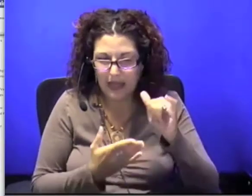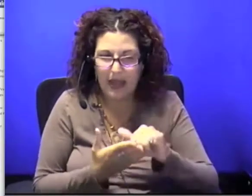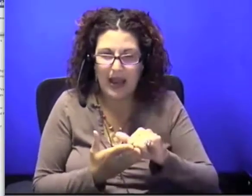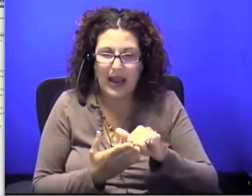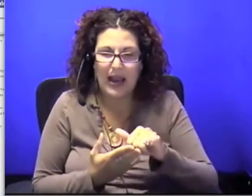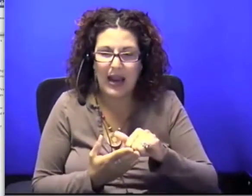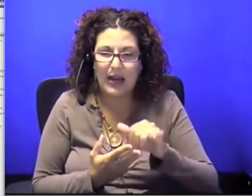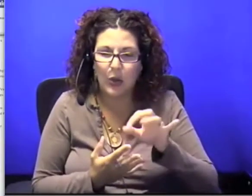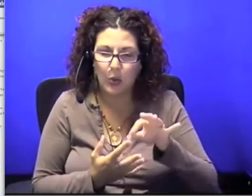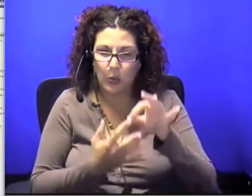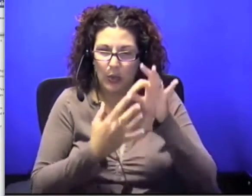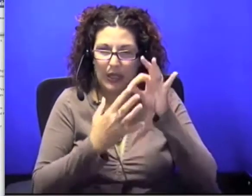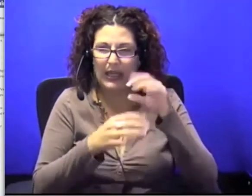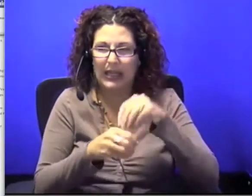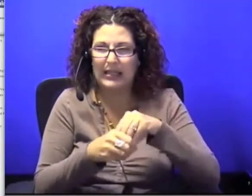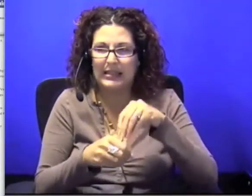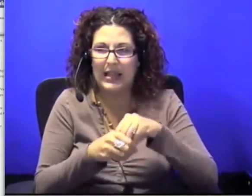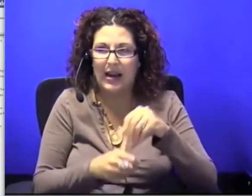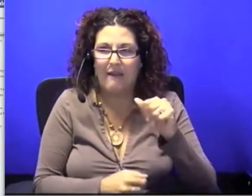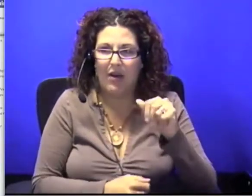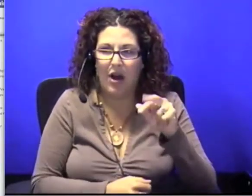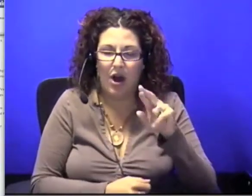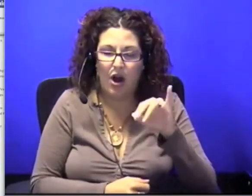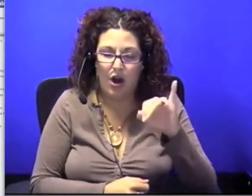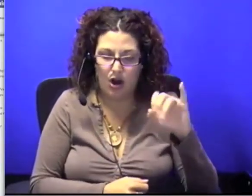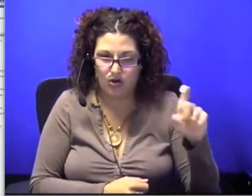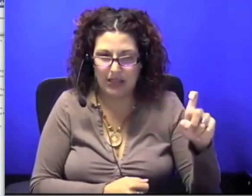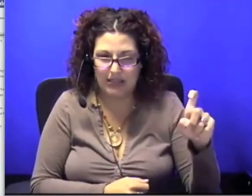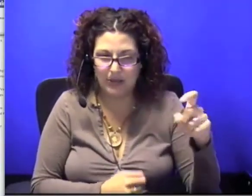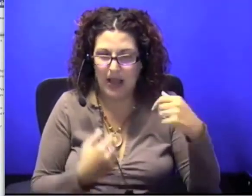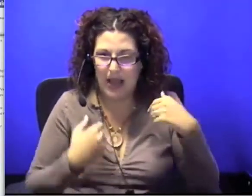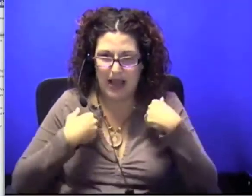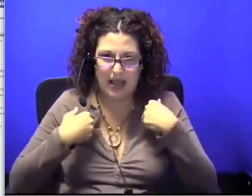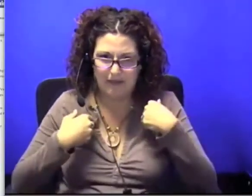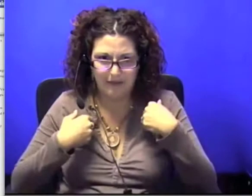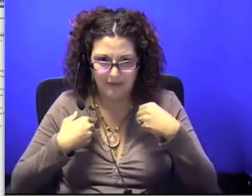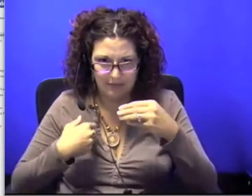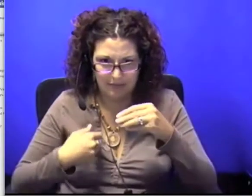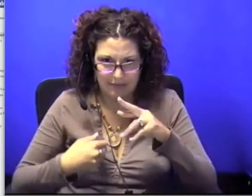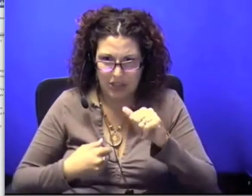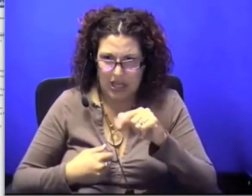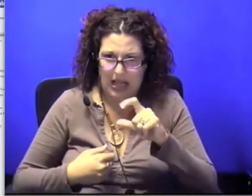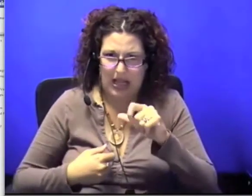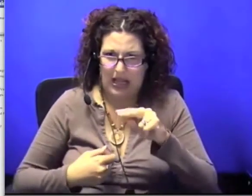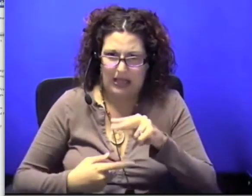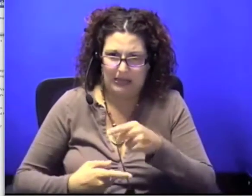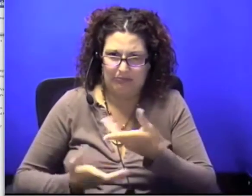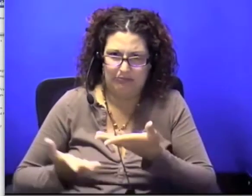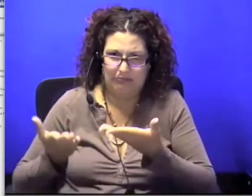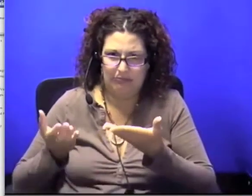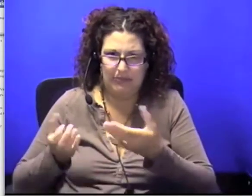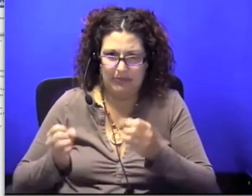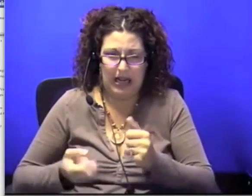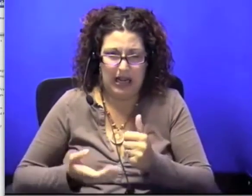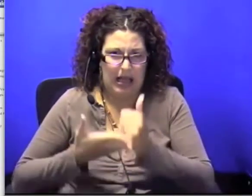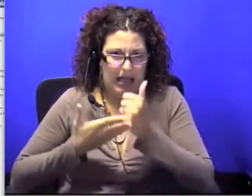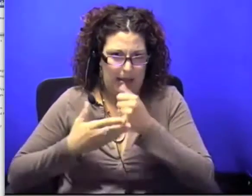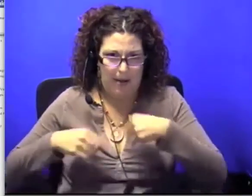think that unique inside of RX, we've got Mr. Allen that can help guide